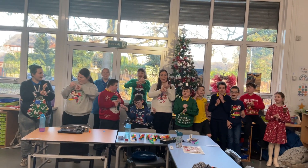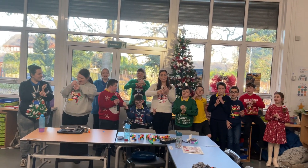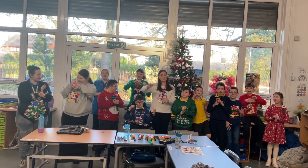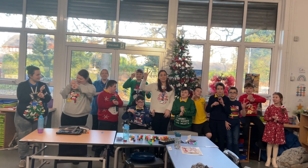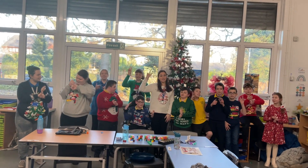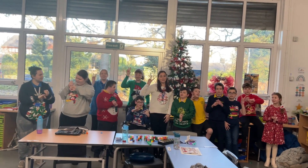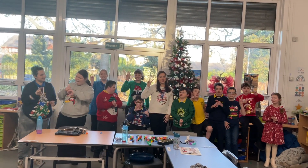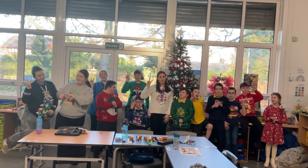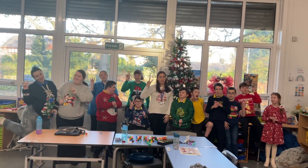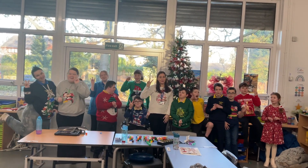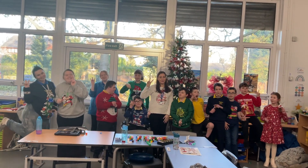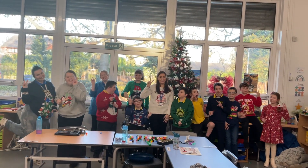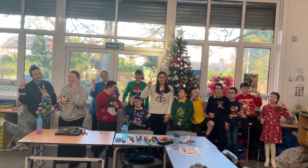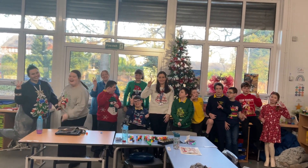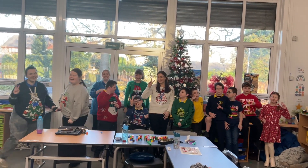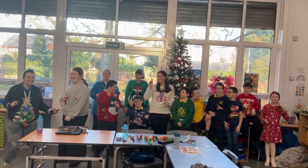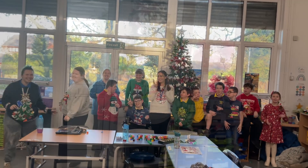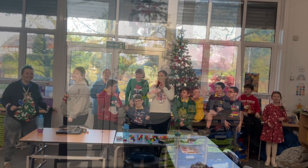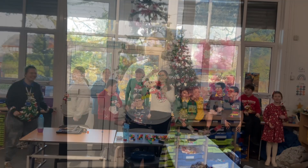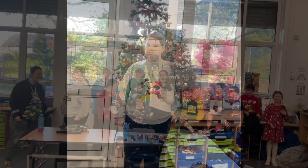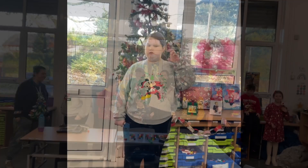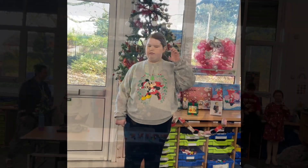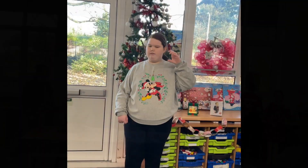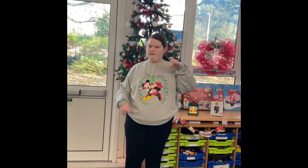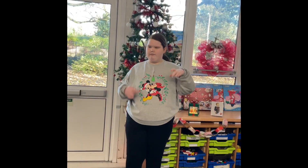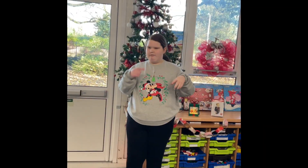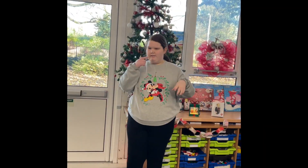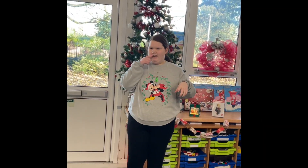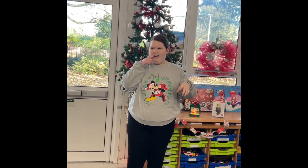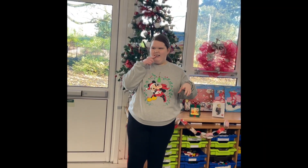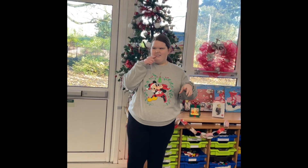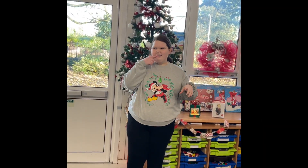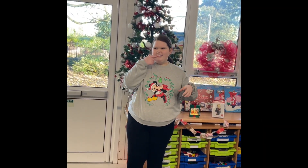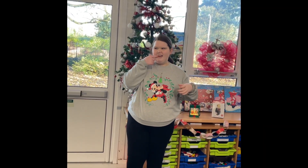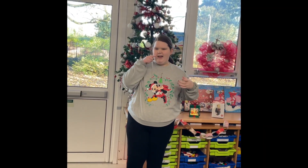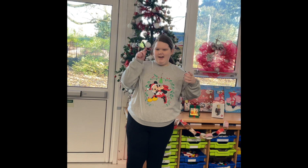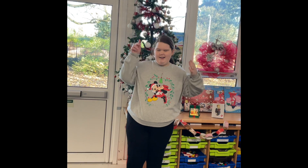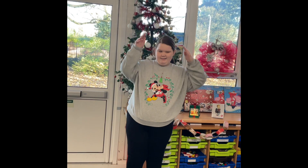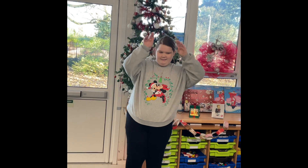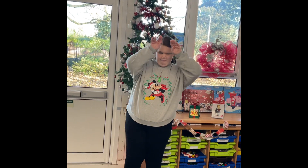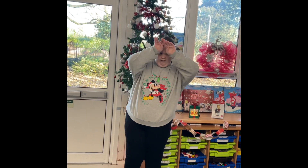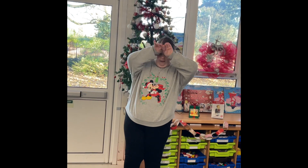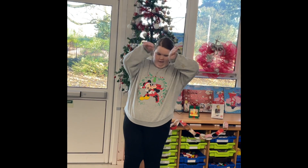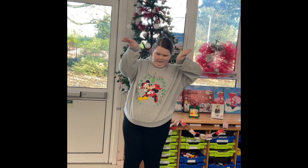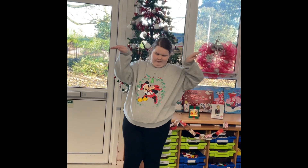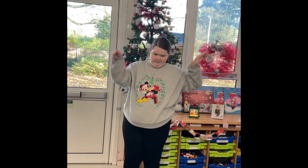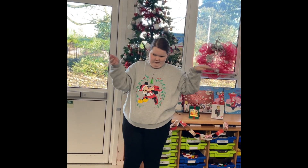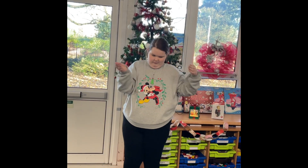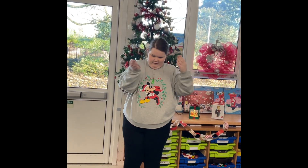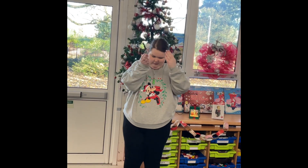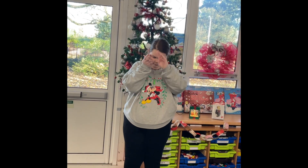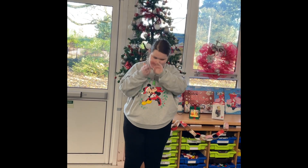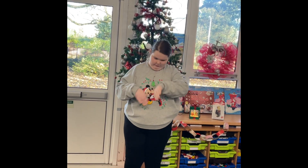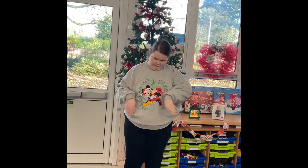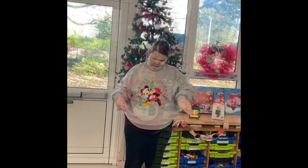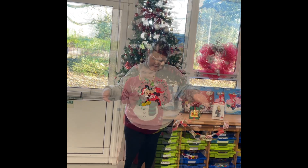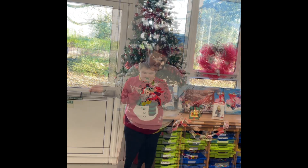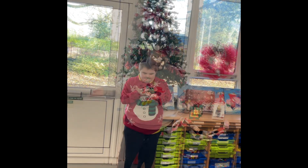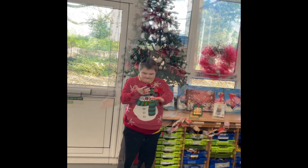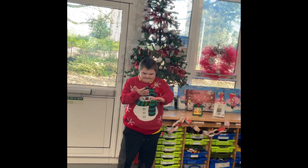S to There's more the candy trimmed around the Christmas tree. H